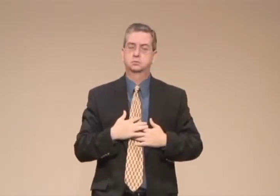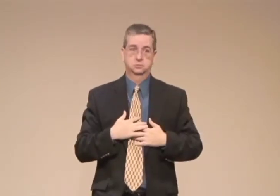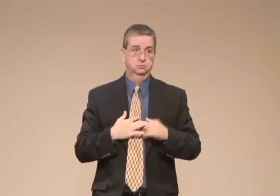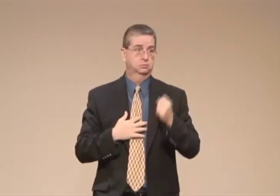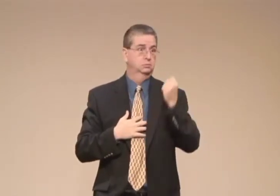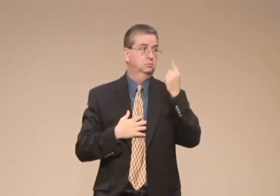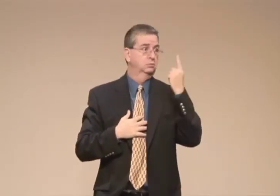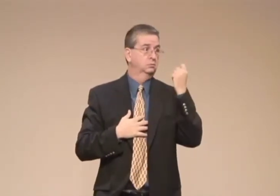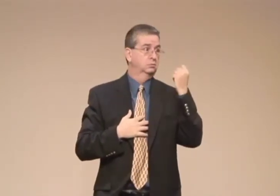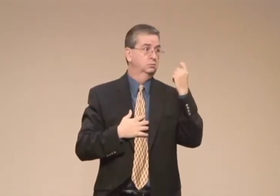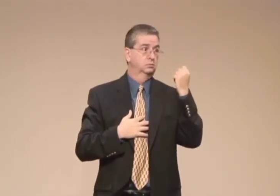received the Lord as your Savior